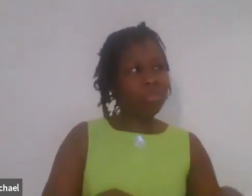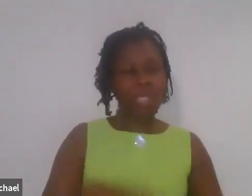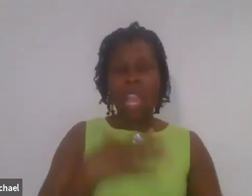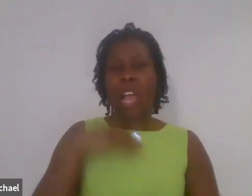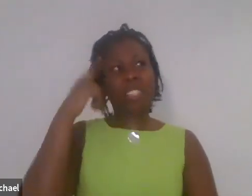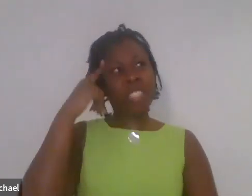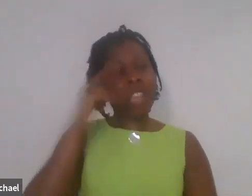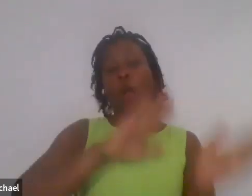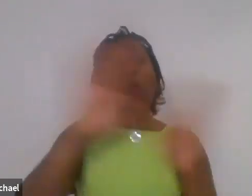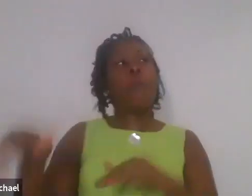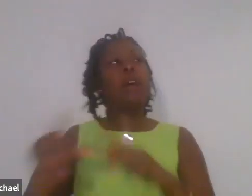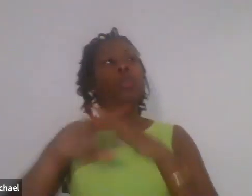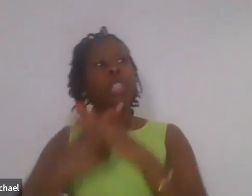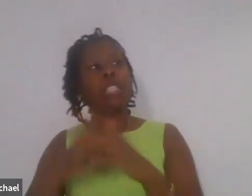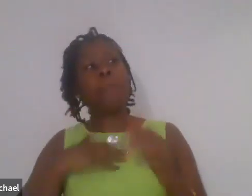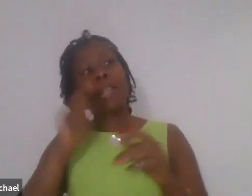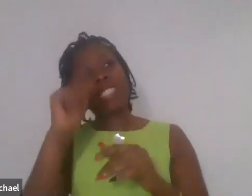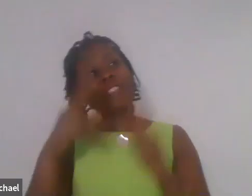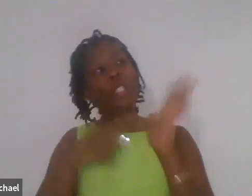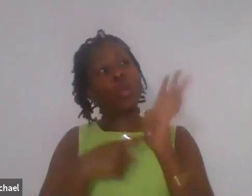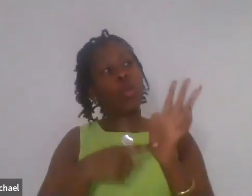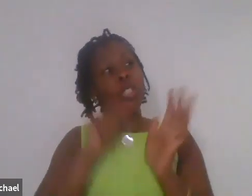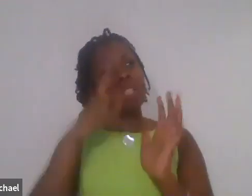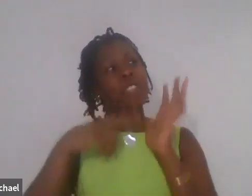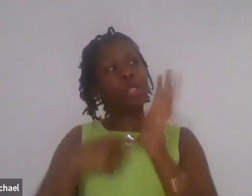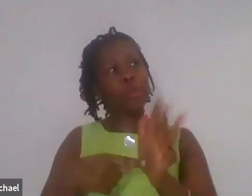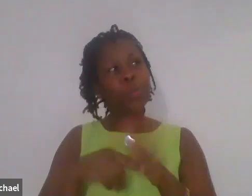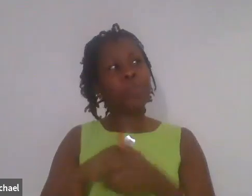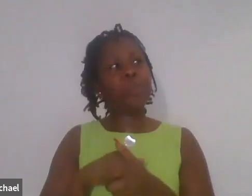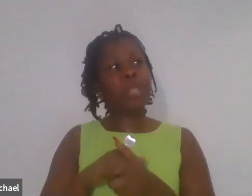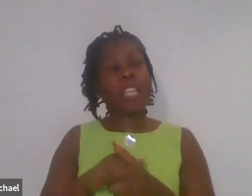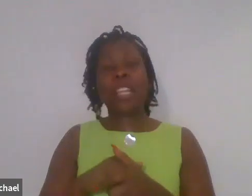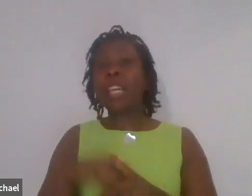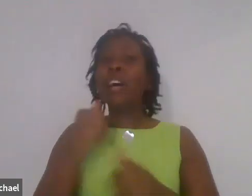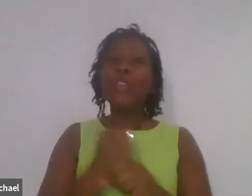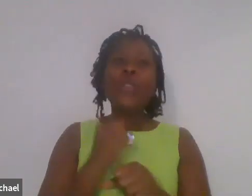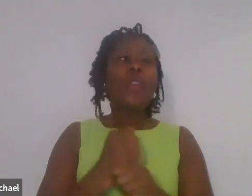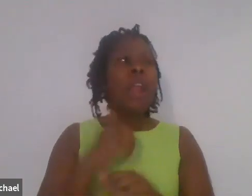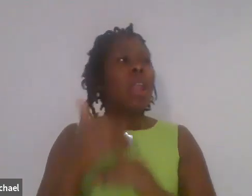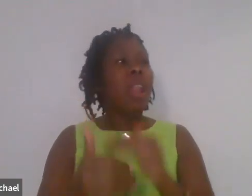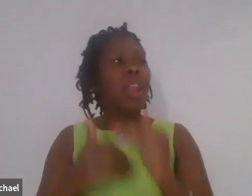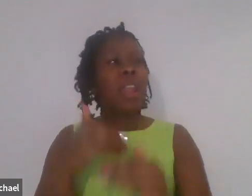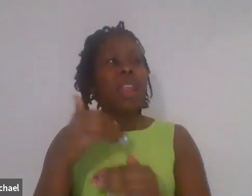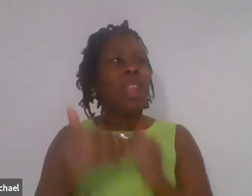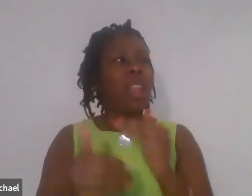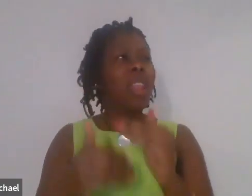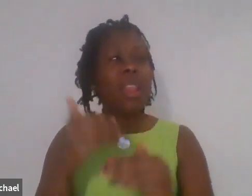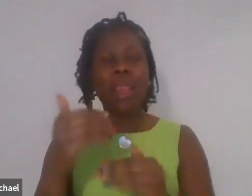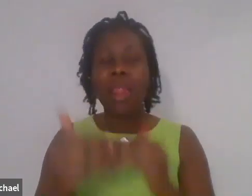I left. I go back to start my TV show. So I started a TV show. I did that